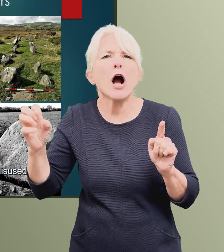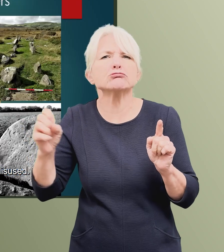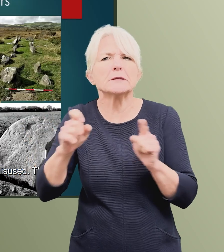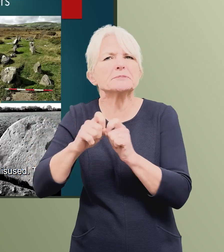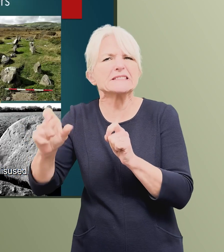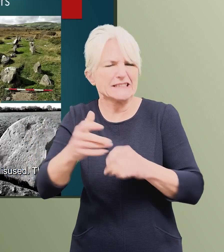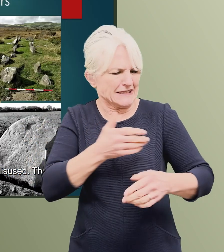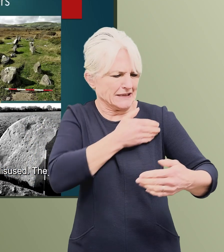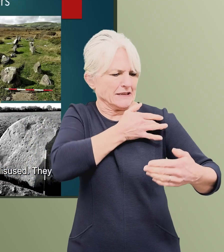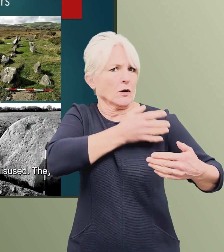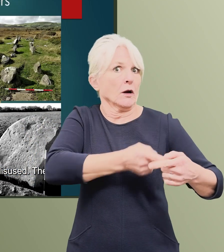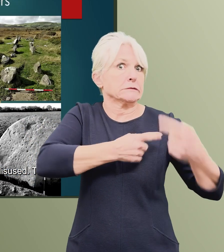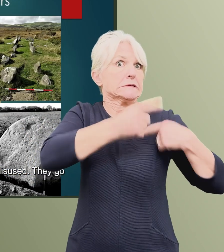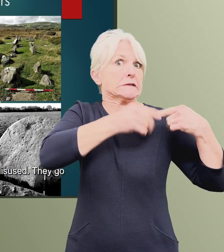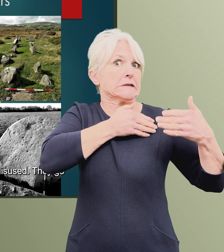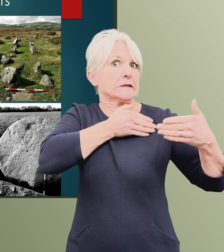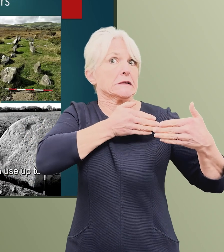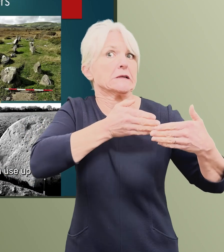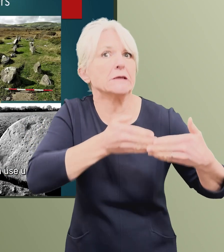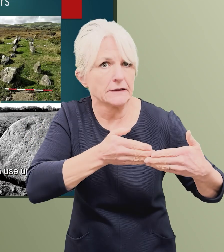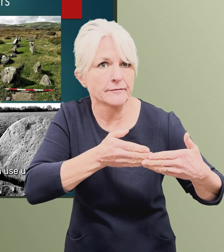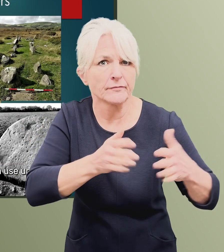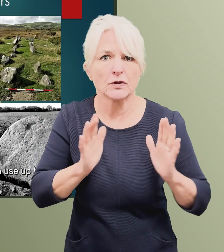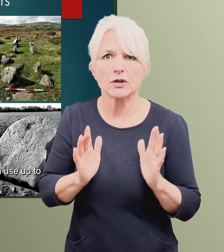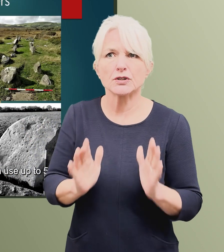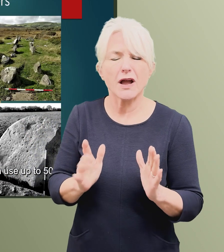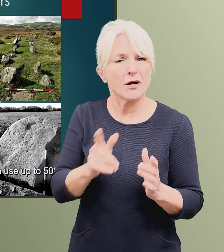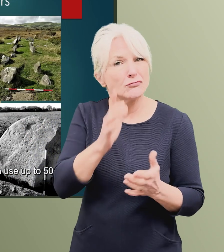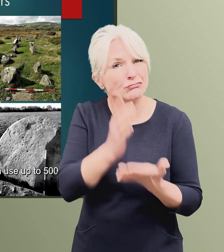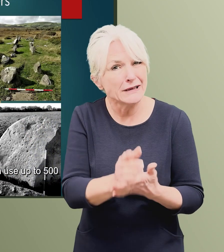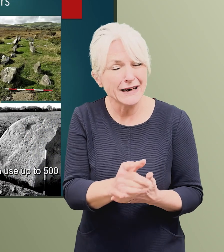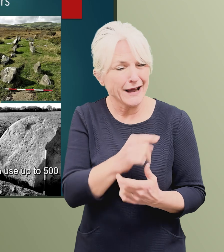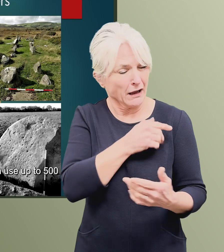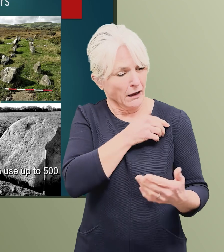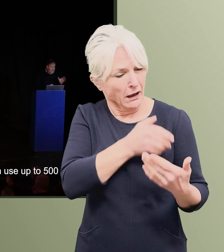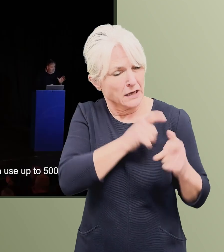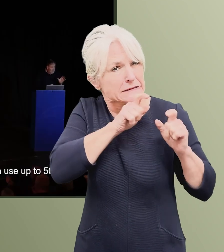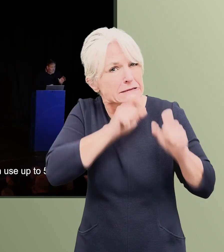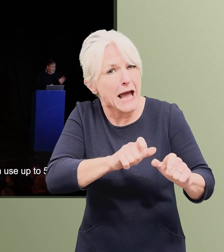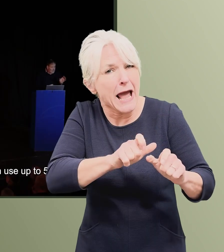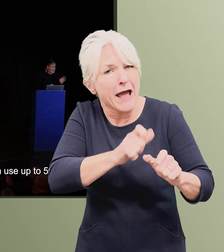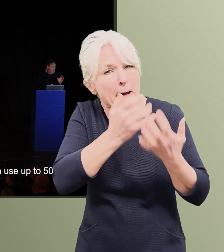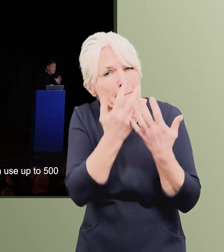then disused. They go on for generation after generation after generation, and may be in use up